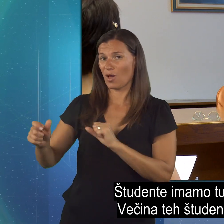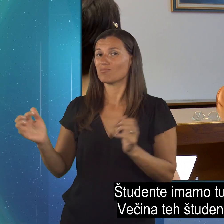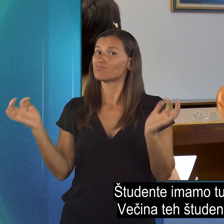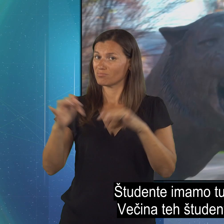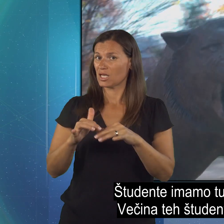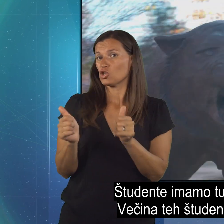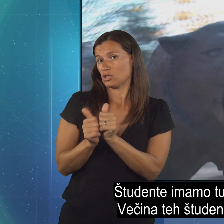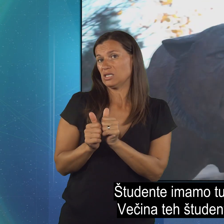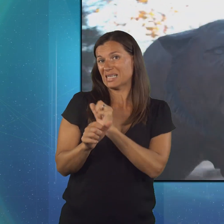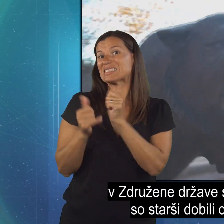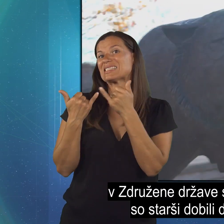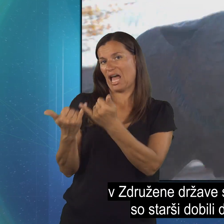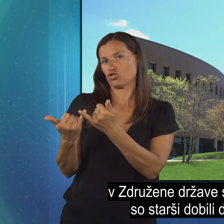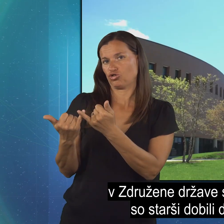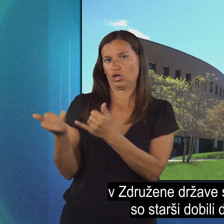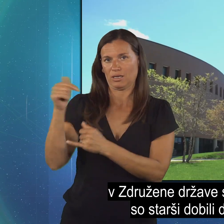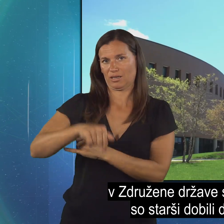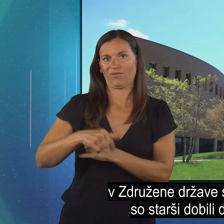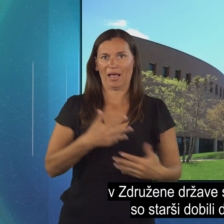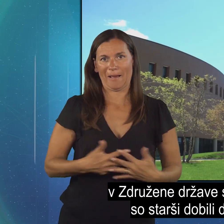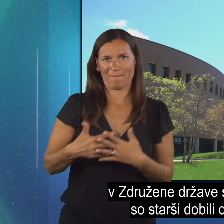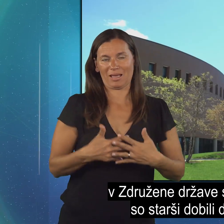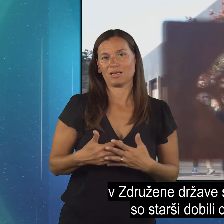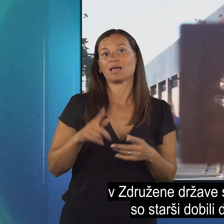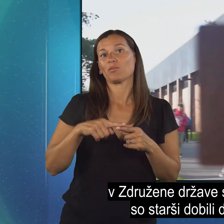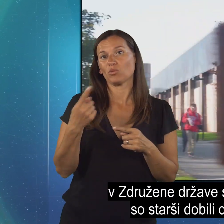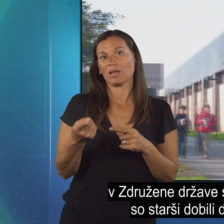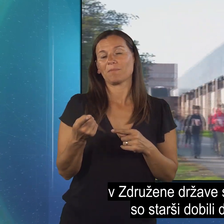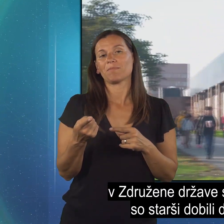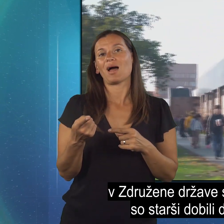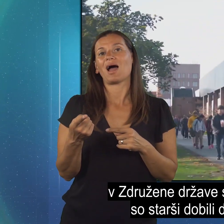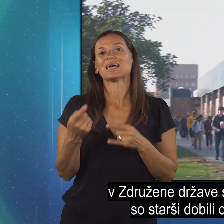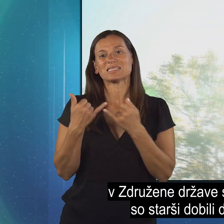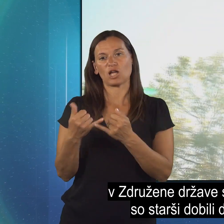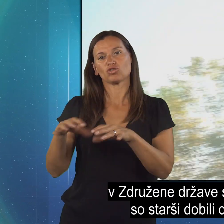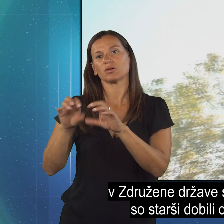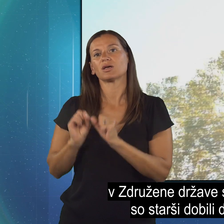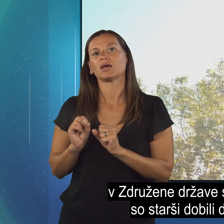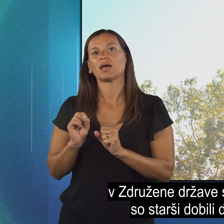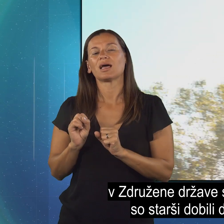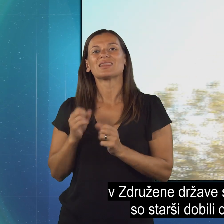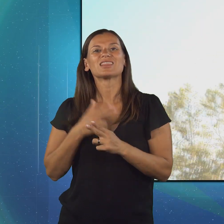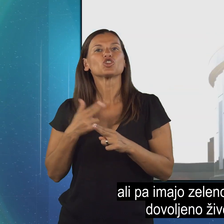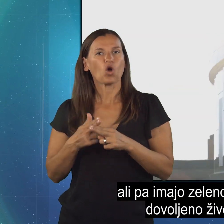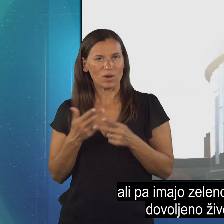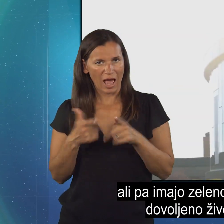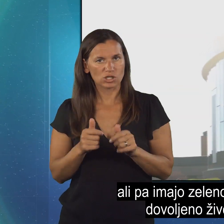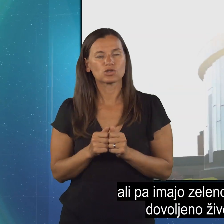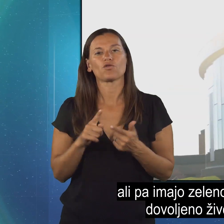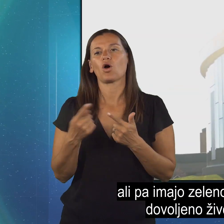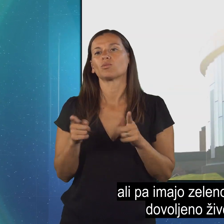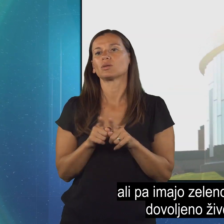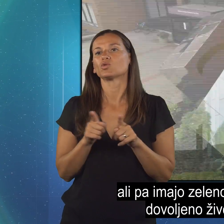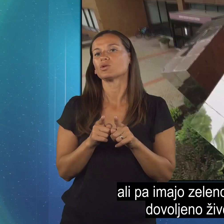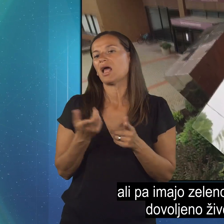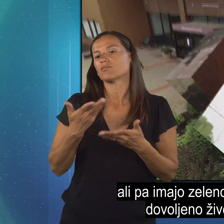though, have come with their parents to the United States. And then their parents have taken citizenship or have a green card,